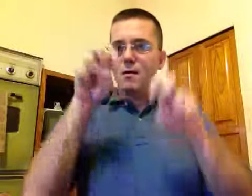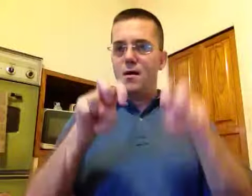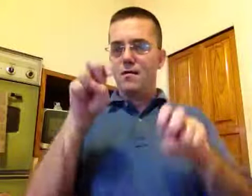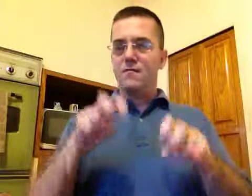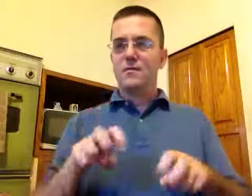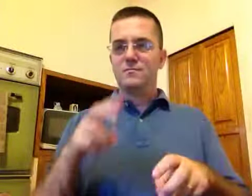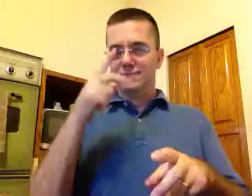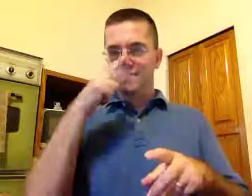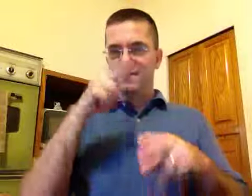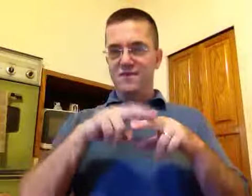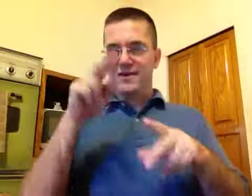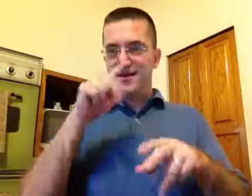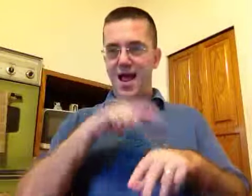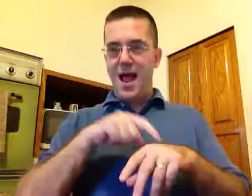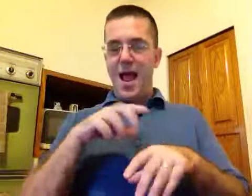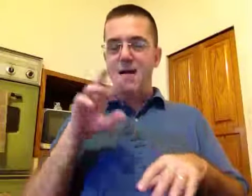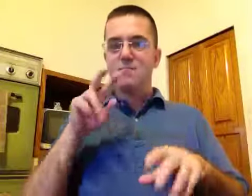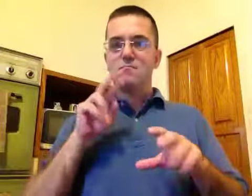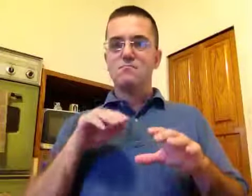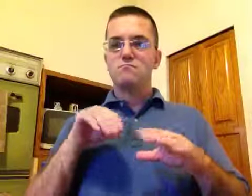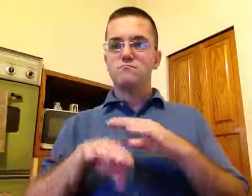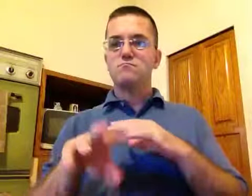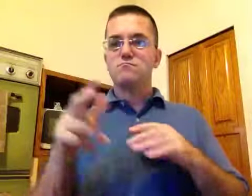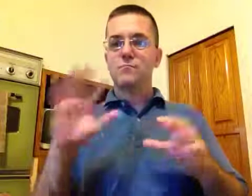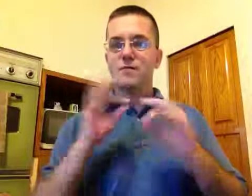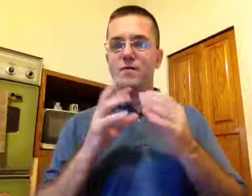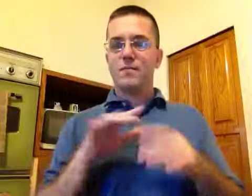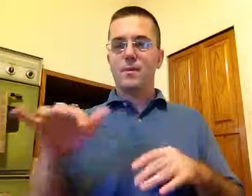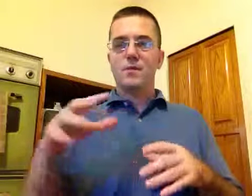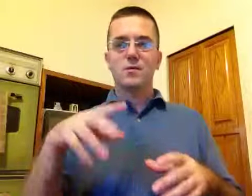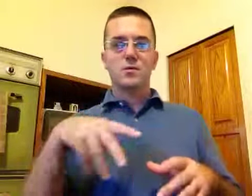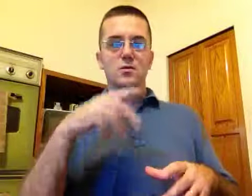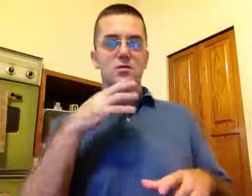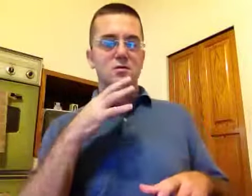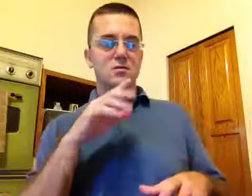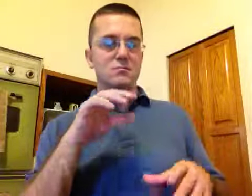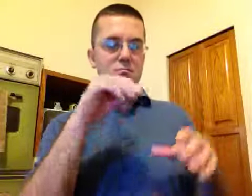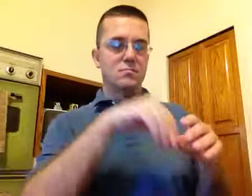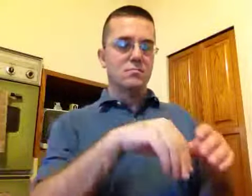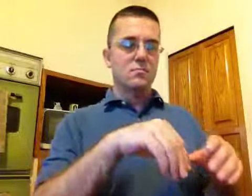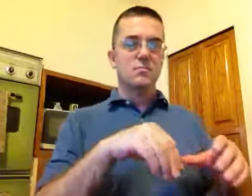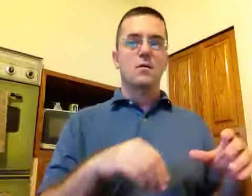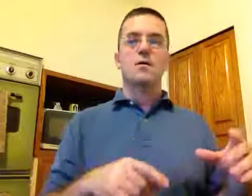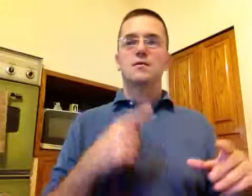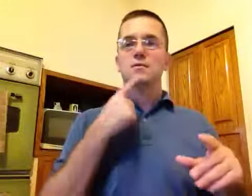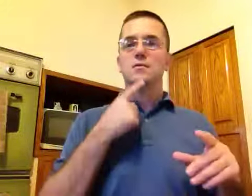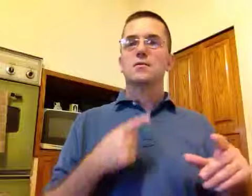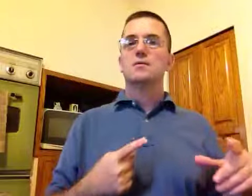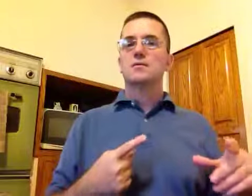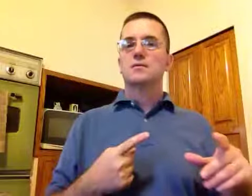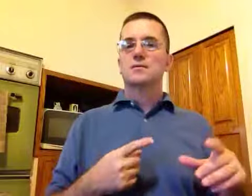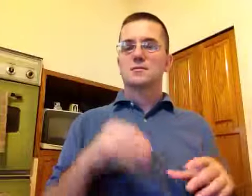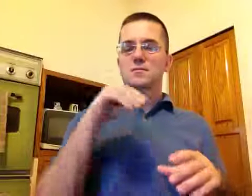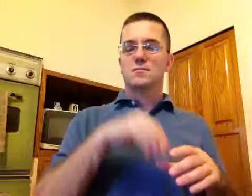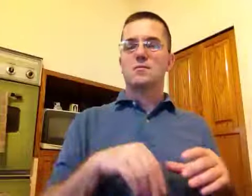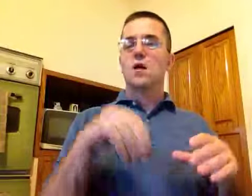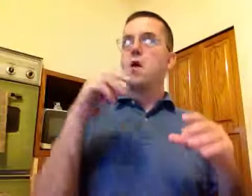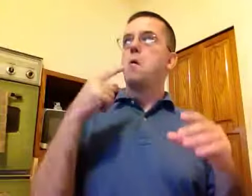carnival. She quickly followed with, "But no games. You waste your money at the